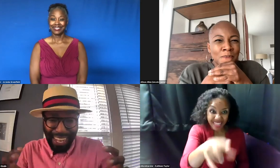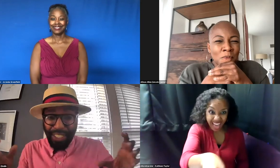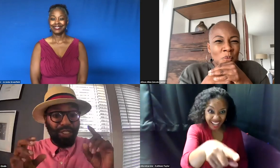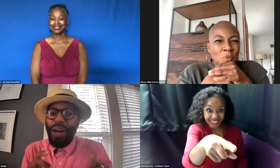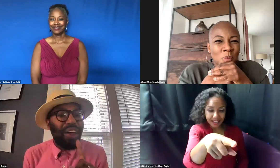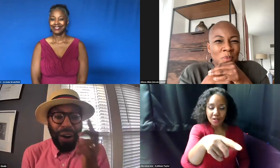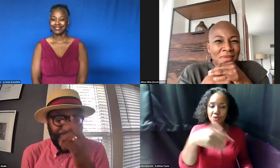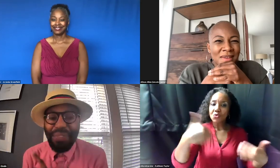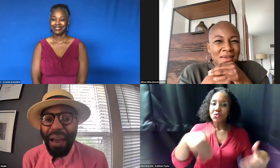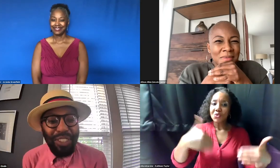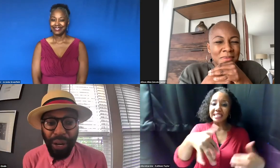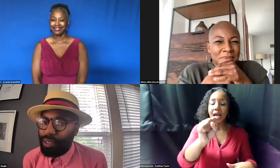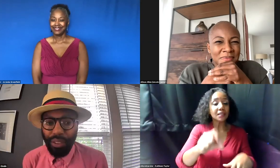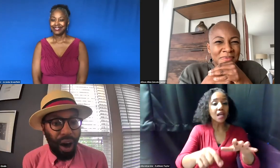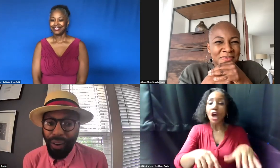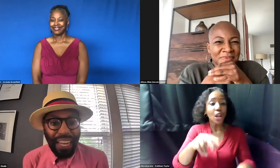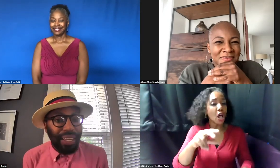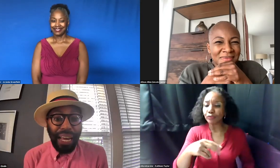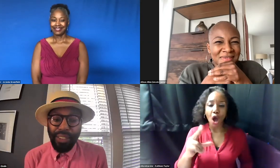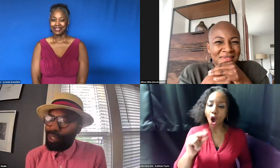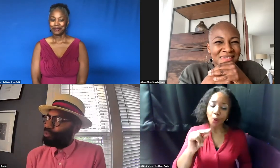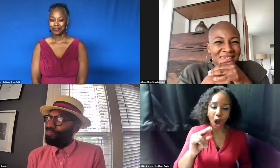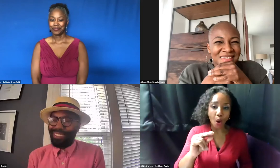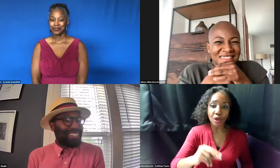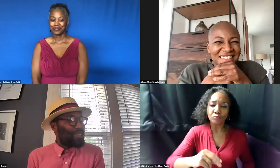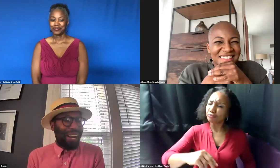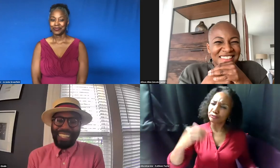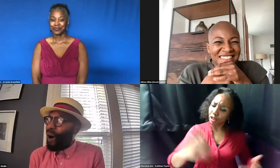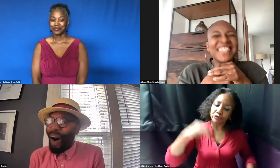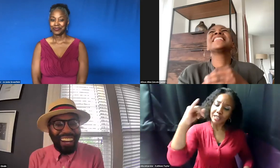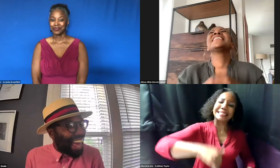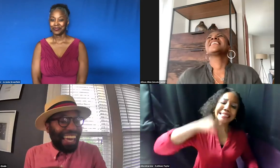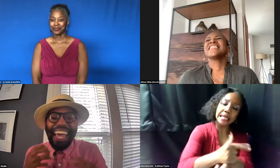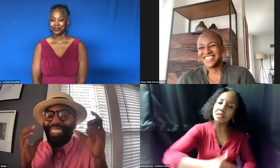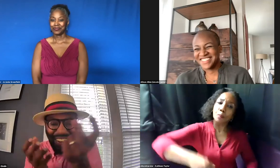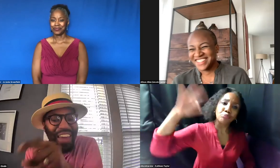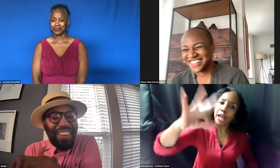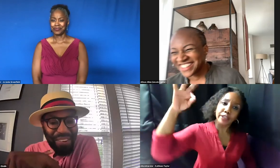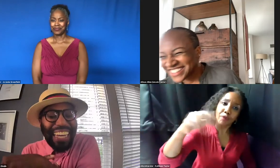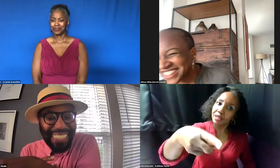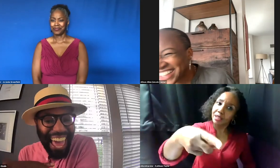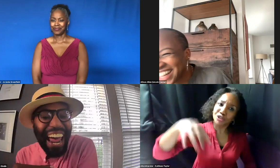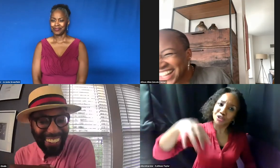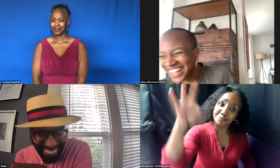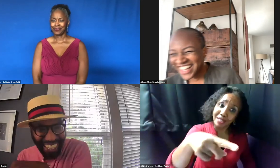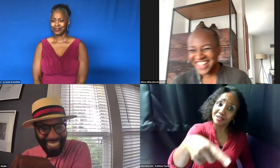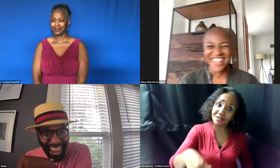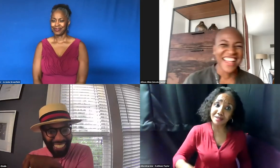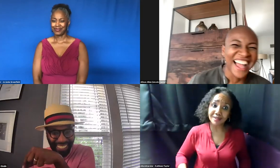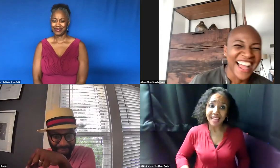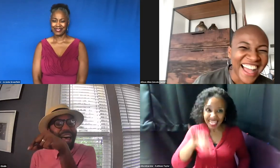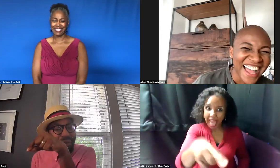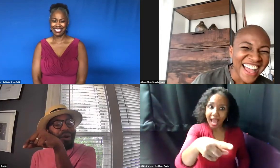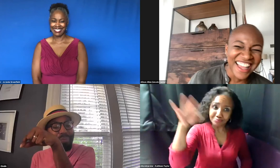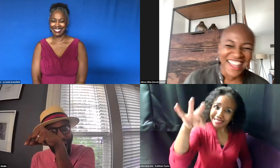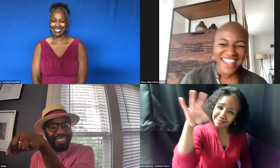That's a lecture. So no, sometimes no is no. Sometimes no is, sis, you better talk. Like, so you are getting the latter. Yes,